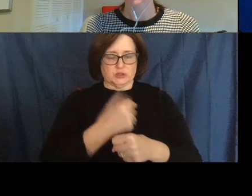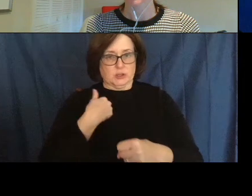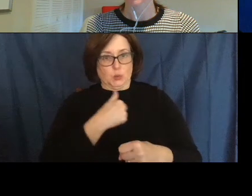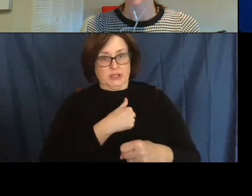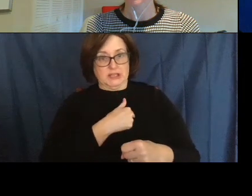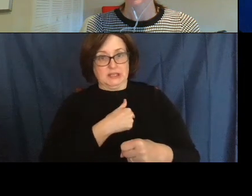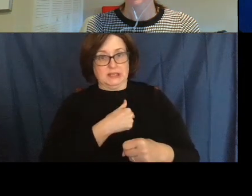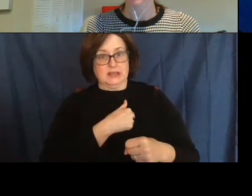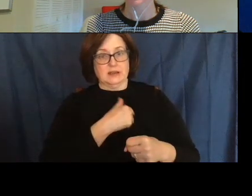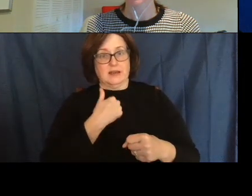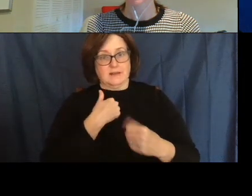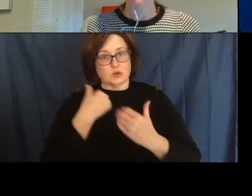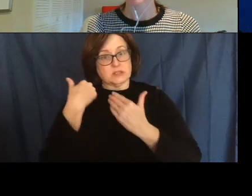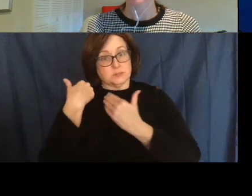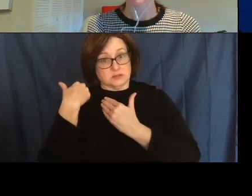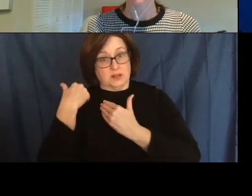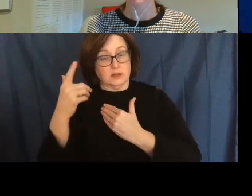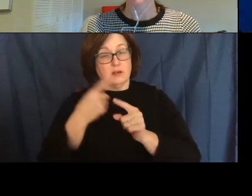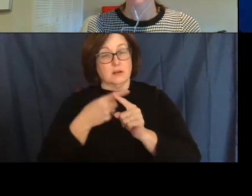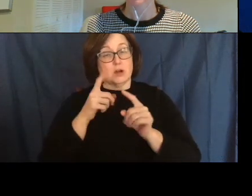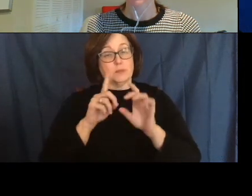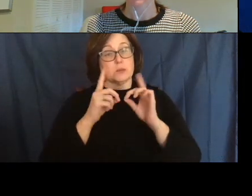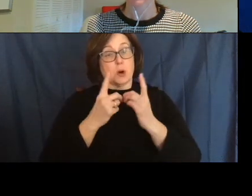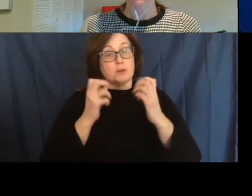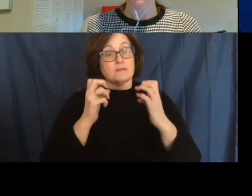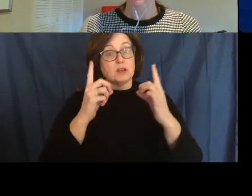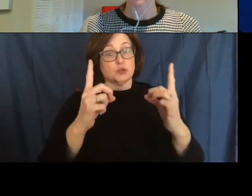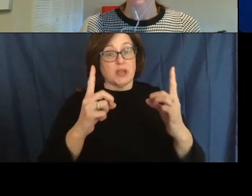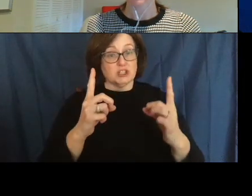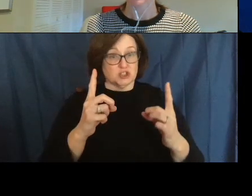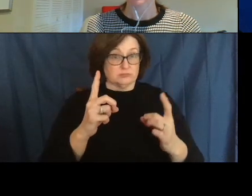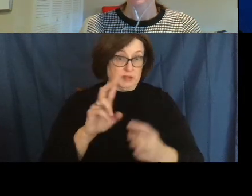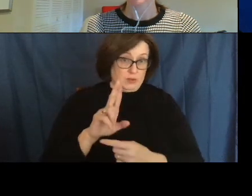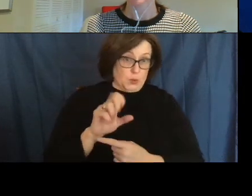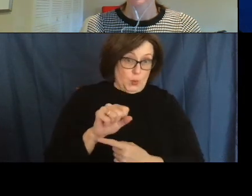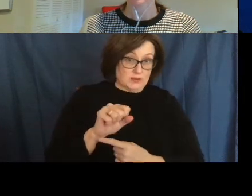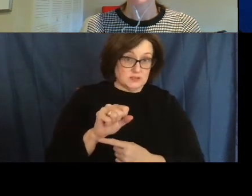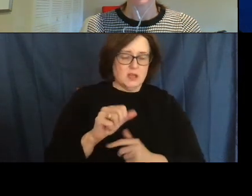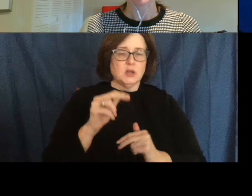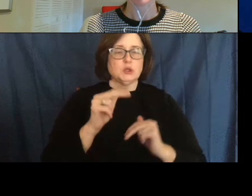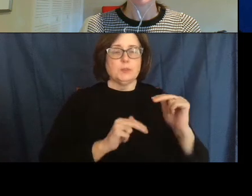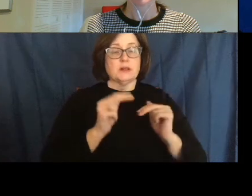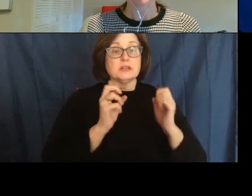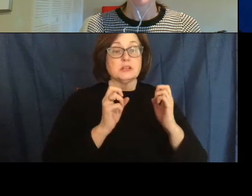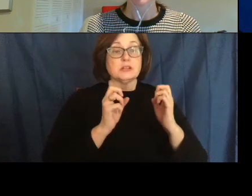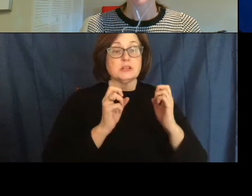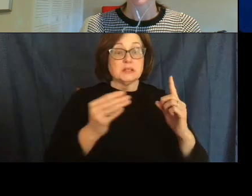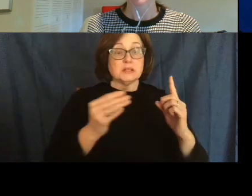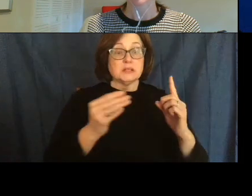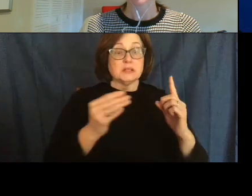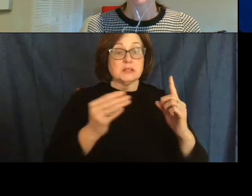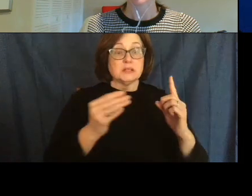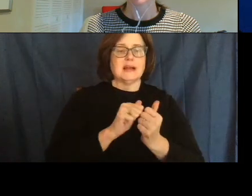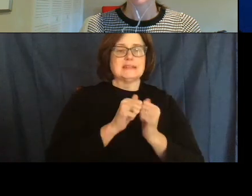by the Department of Education in the United States for building adaptive education material for students that are blind or